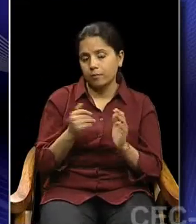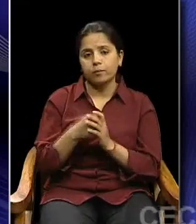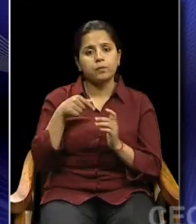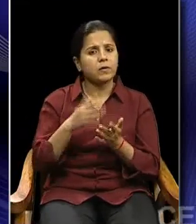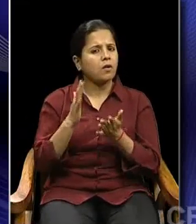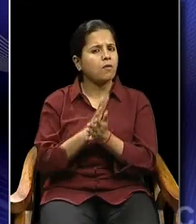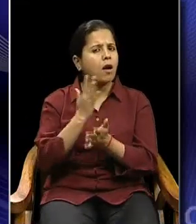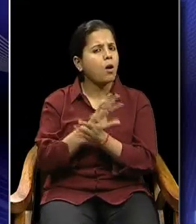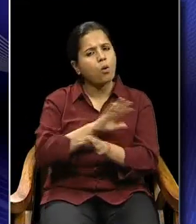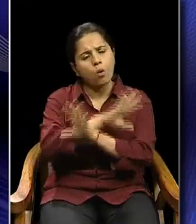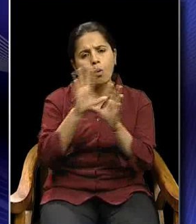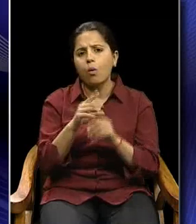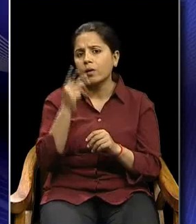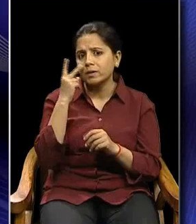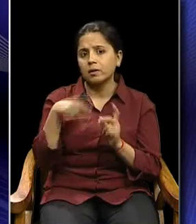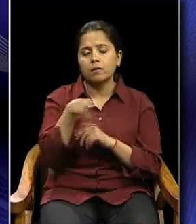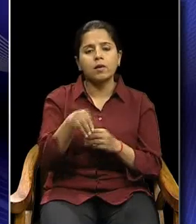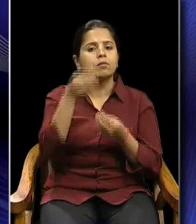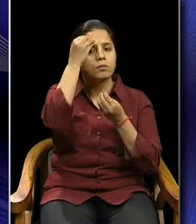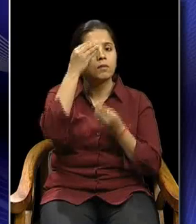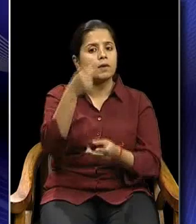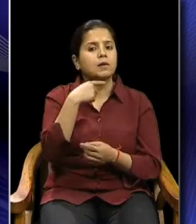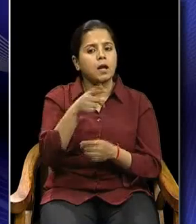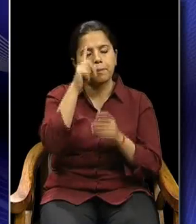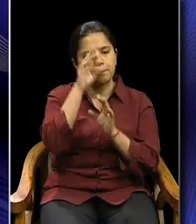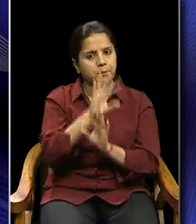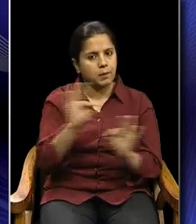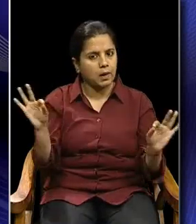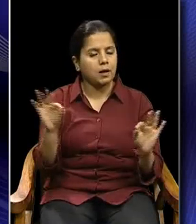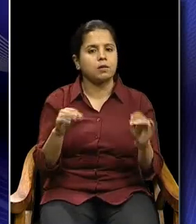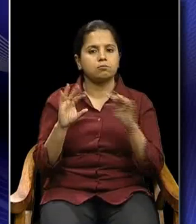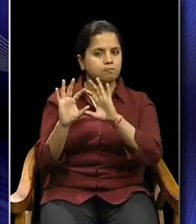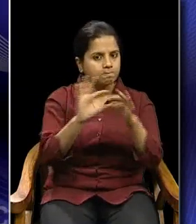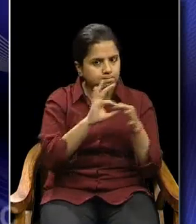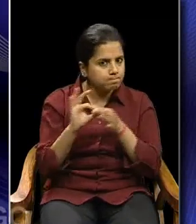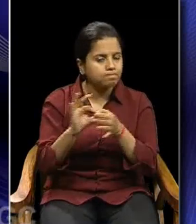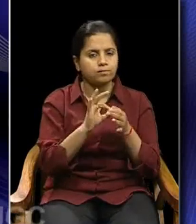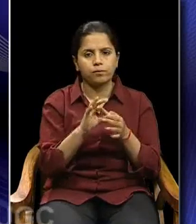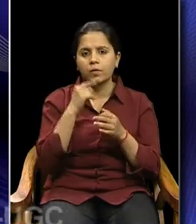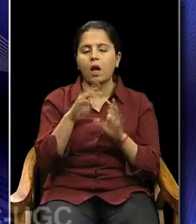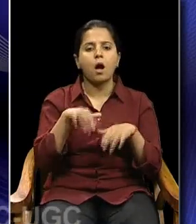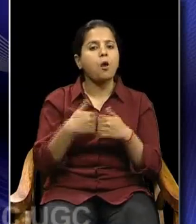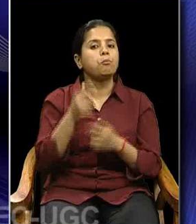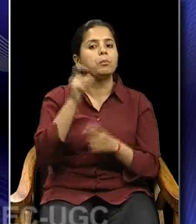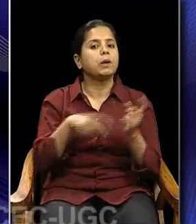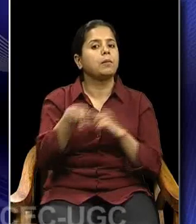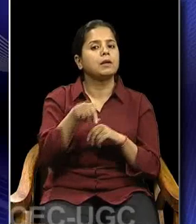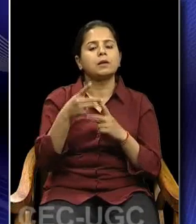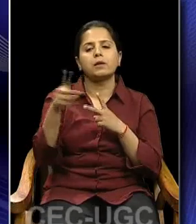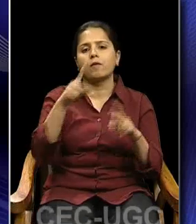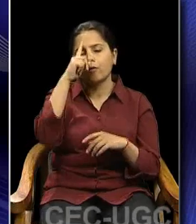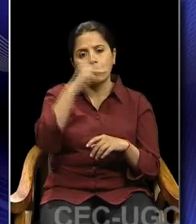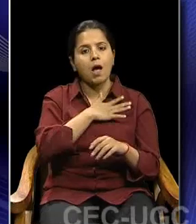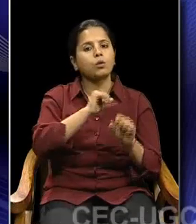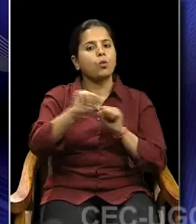festivals largely they try to give the message of peace, the message of unity, and how when people from different faiths